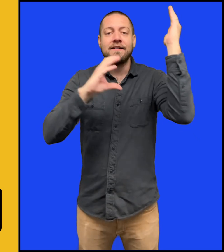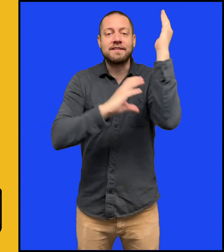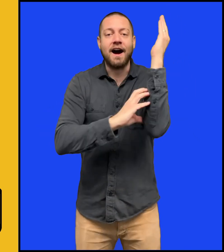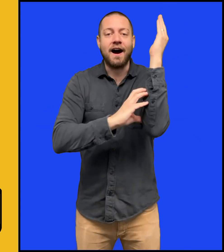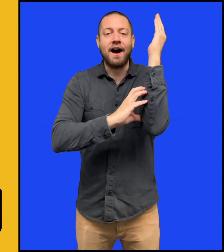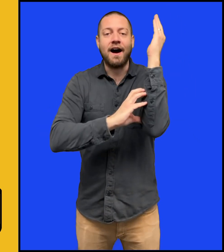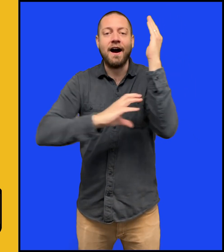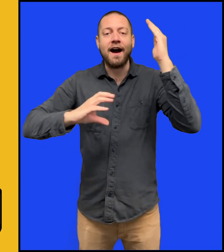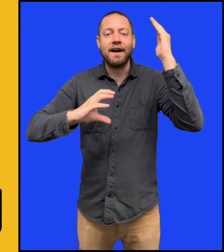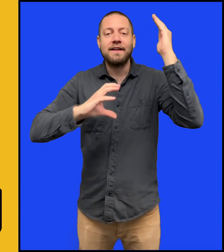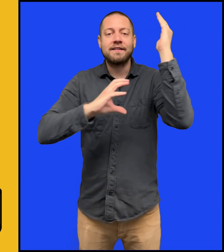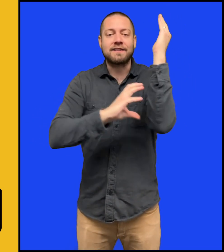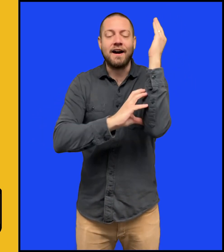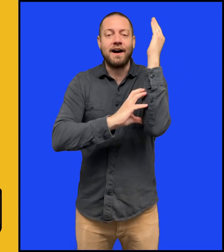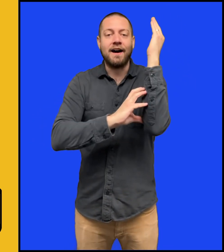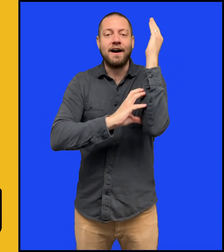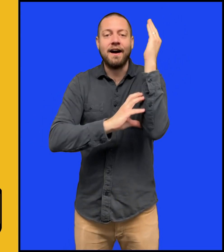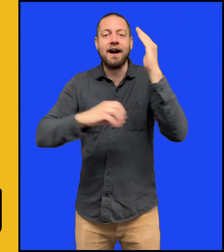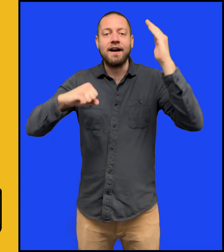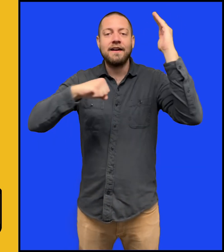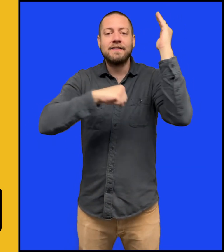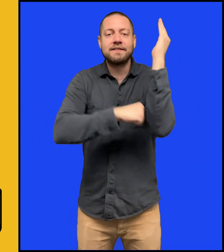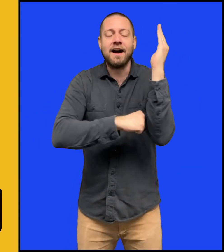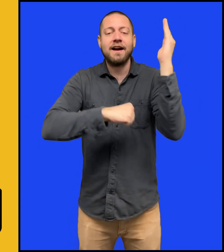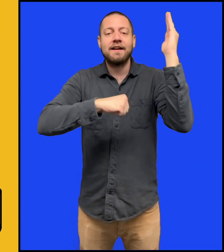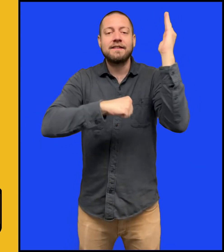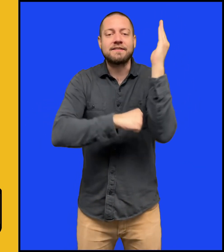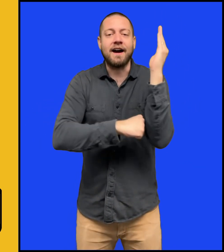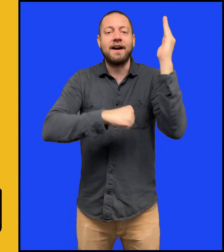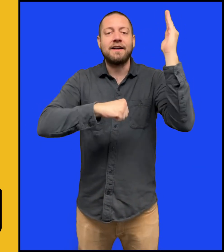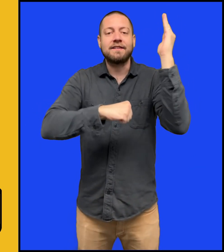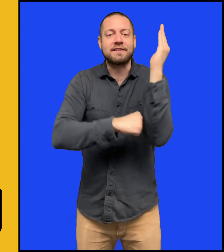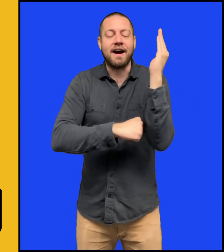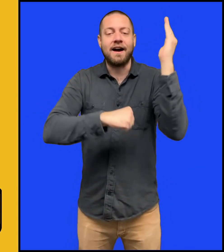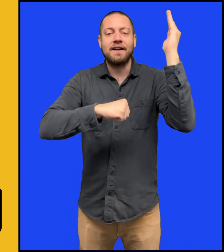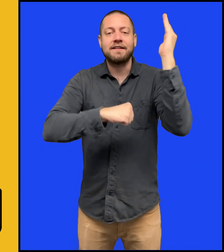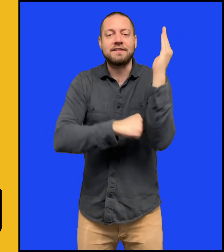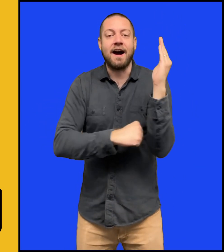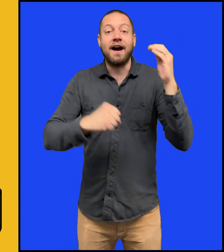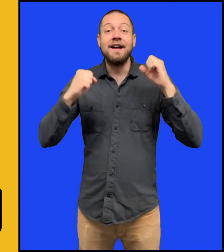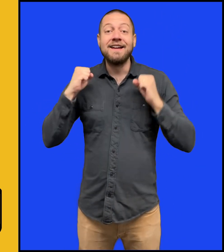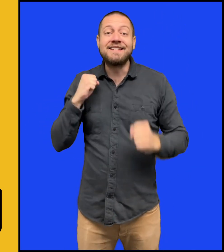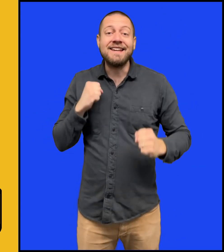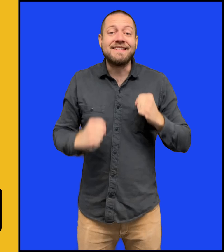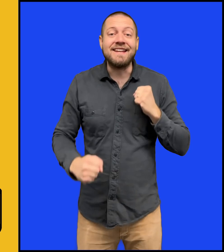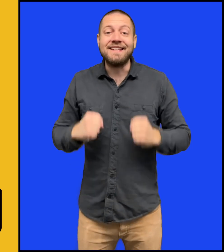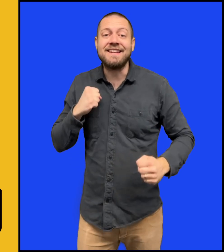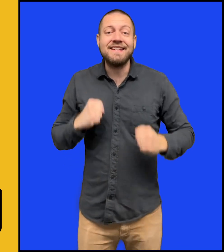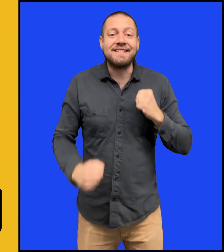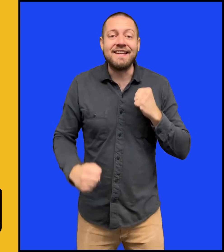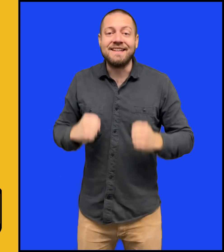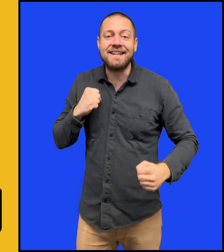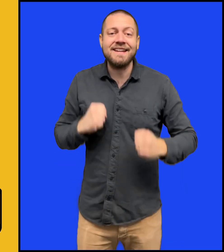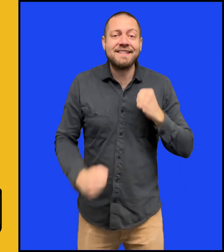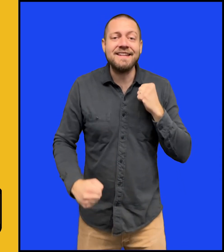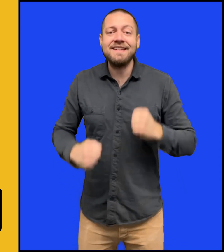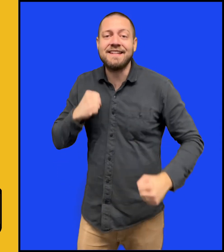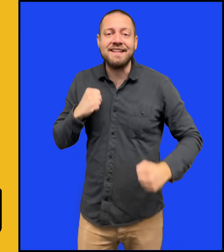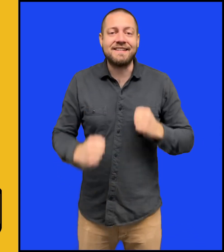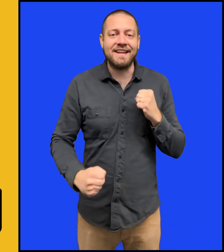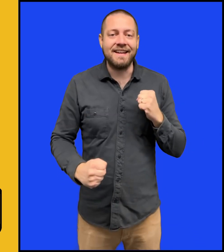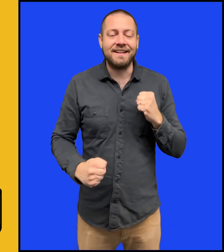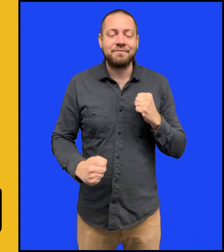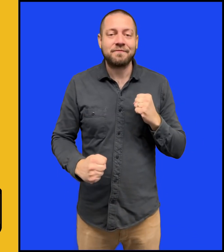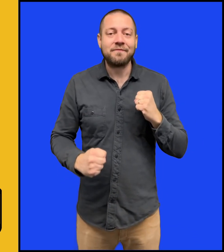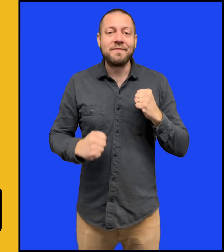Ta, ta, ta, ta, ta, ta, ta. T, T, T, T, T, T,